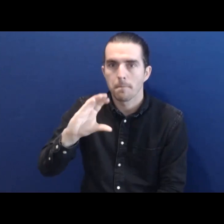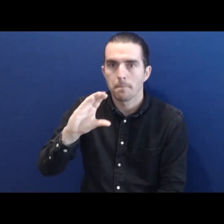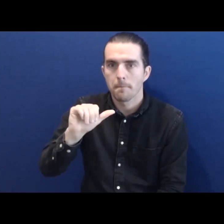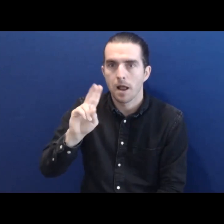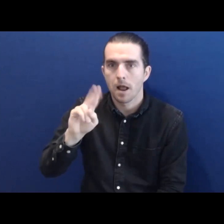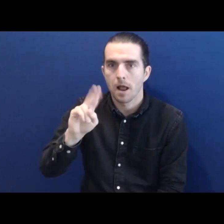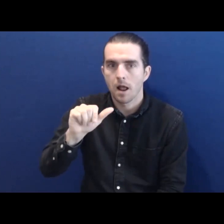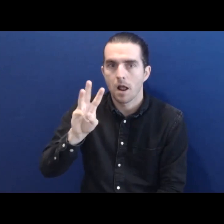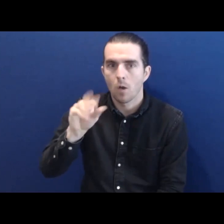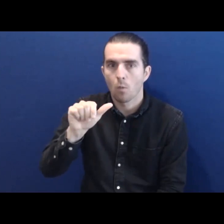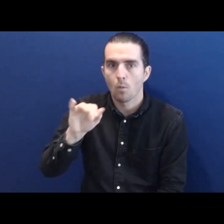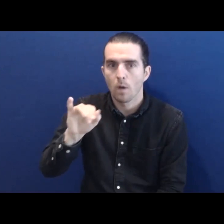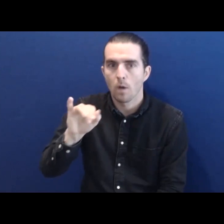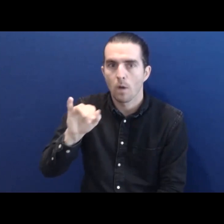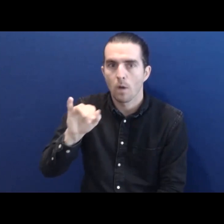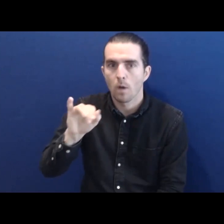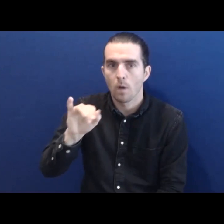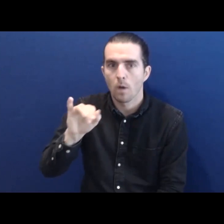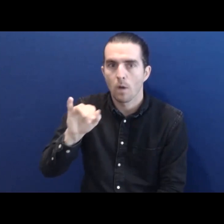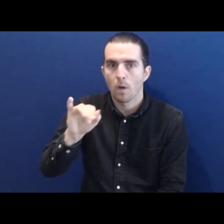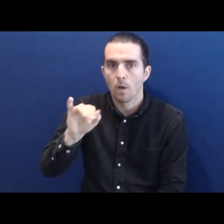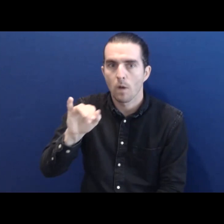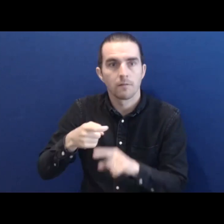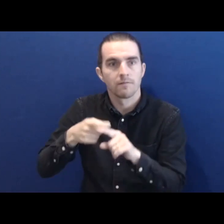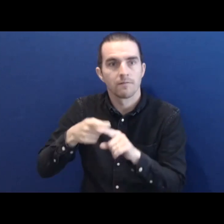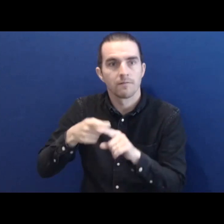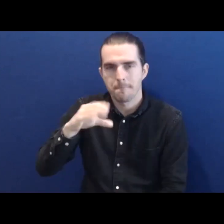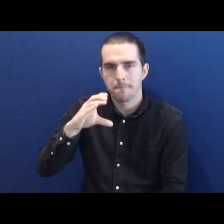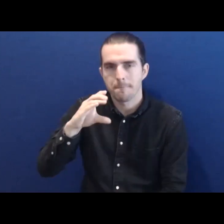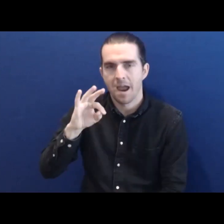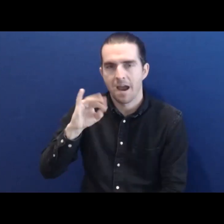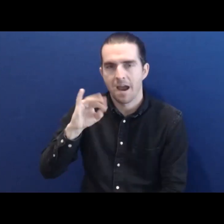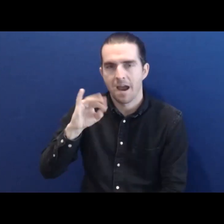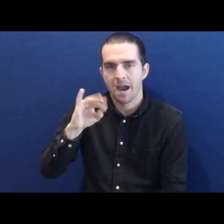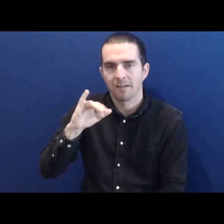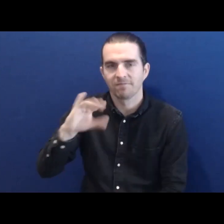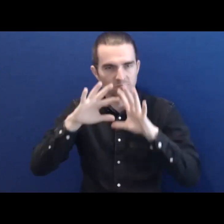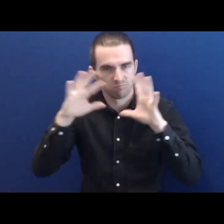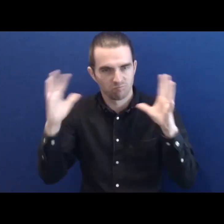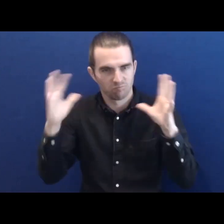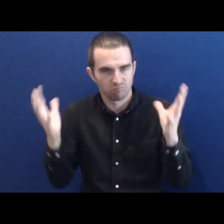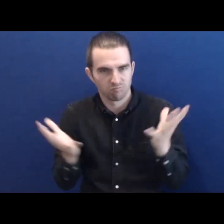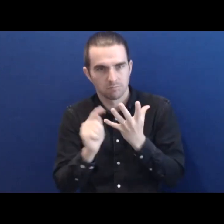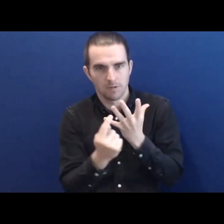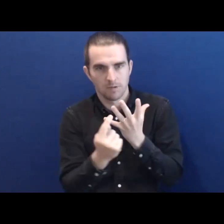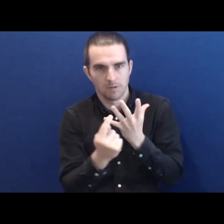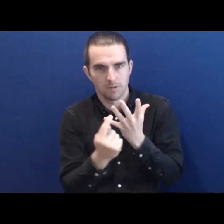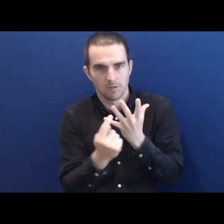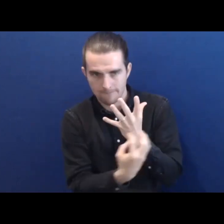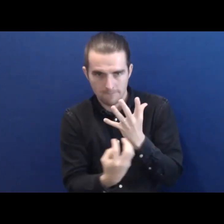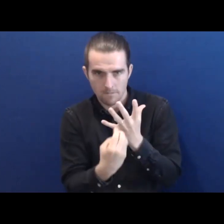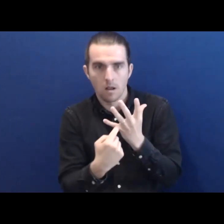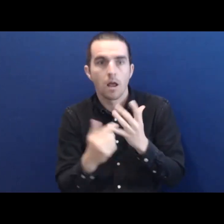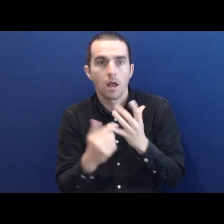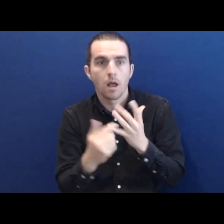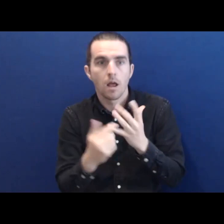that Pratima Gurung will still join us from the Indigenous Persons with Disability Global Network in